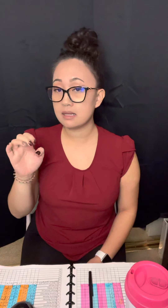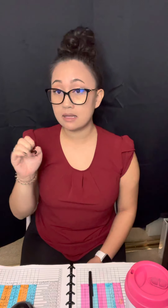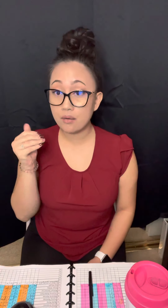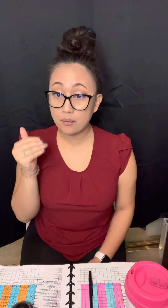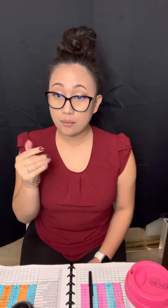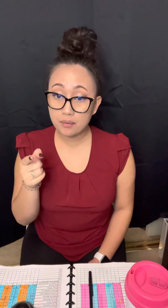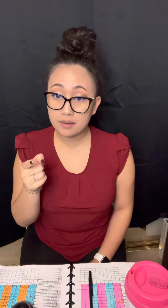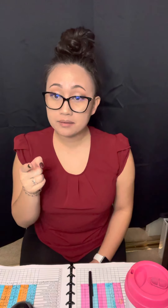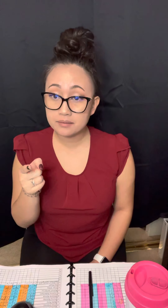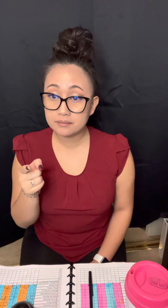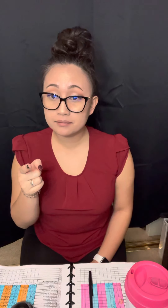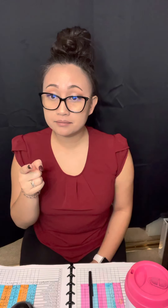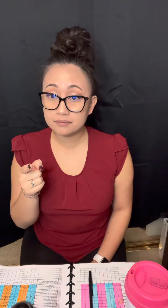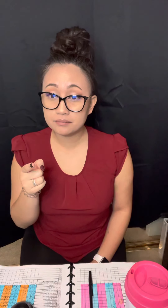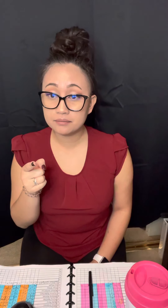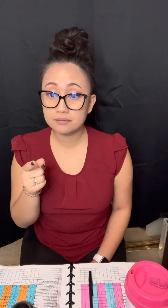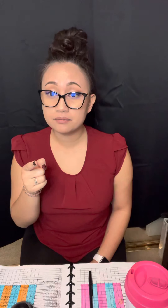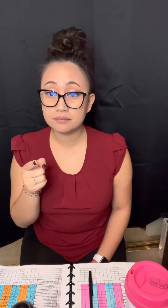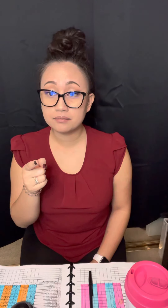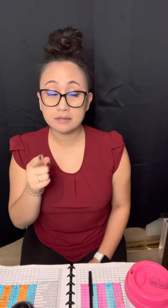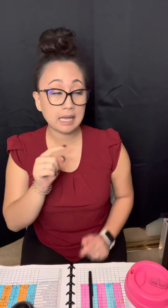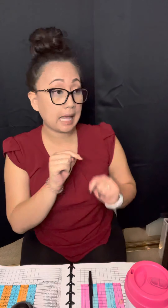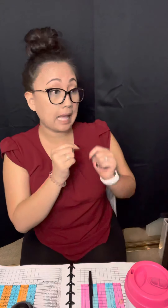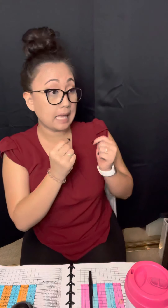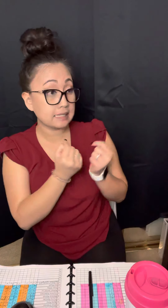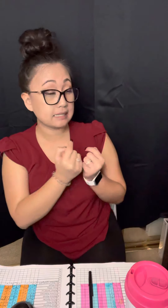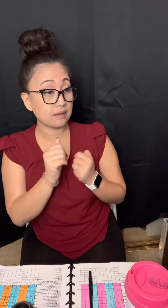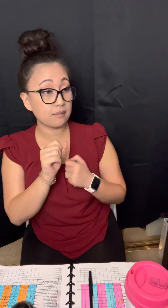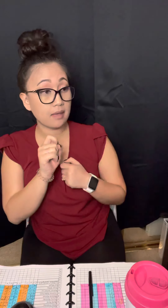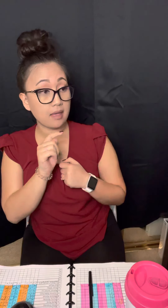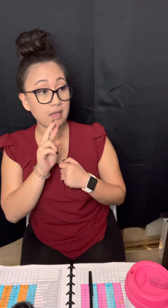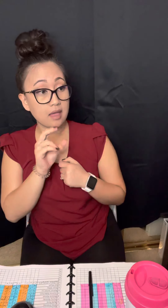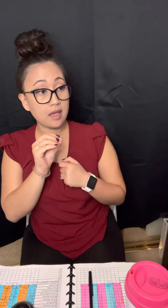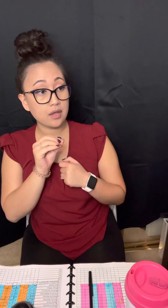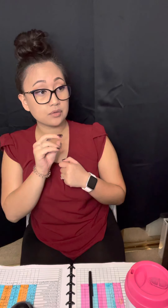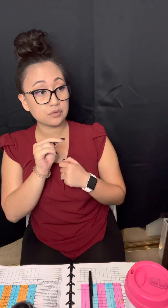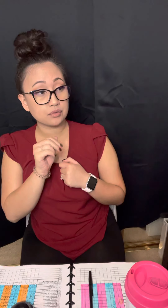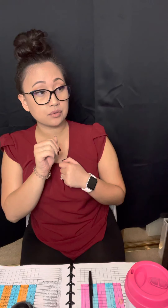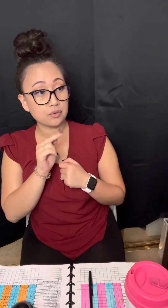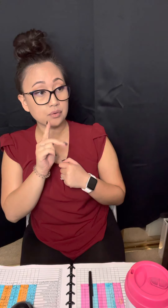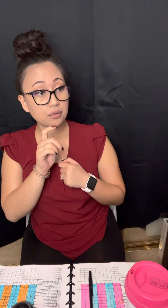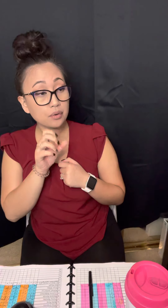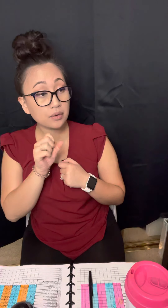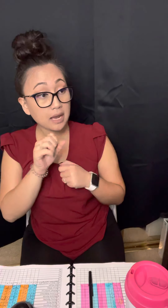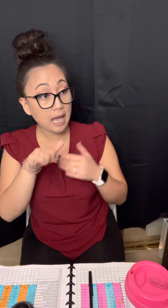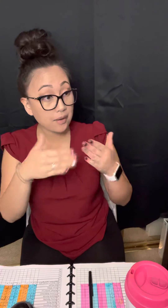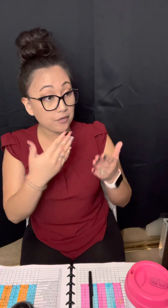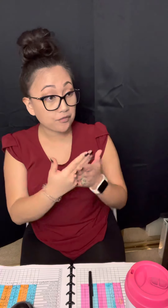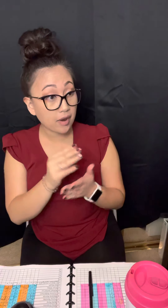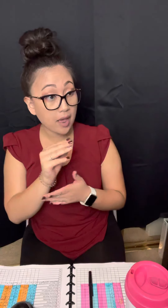A team of astronauts, they landed on the moon. And what date did that